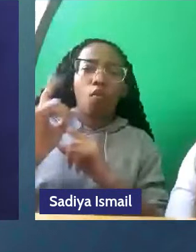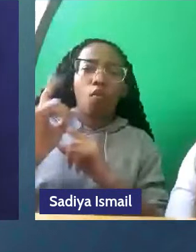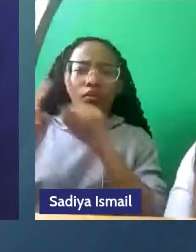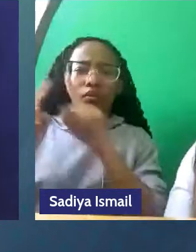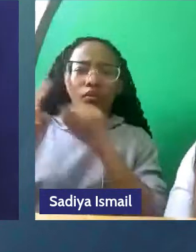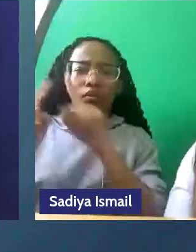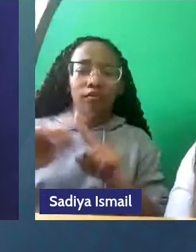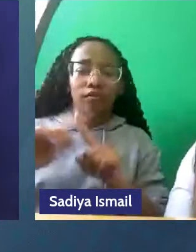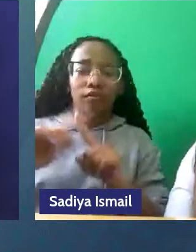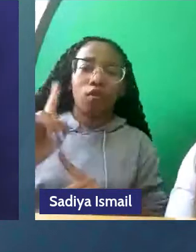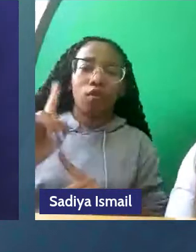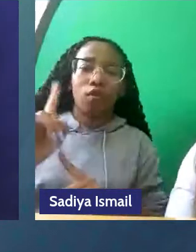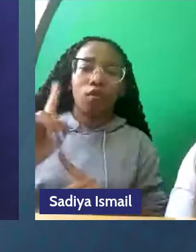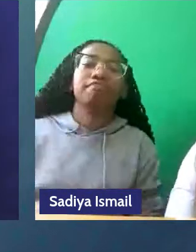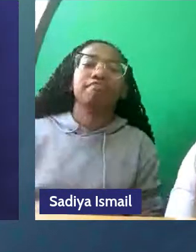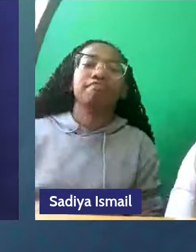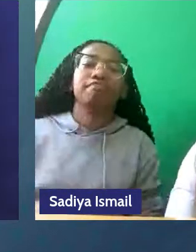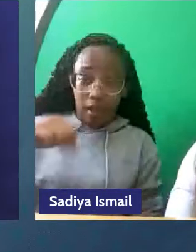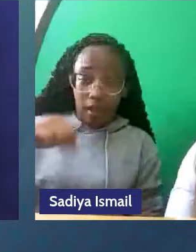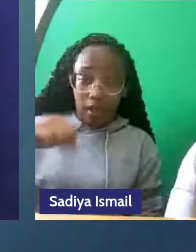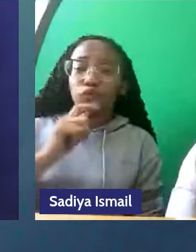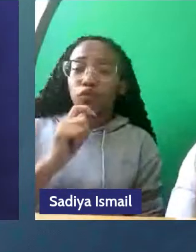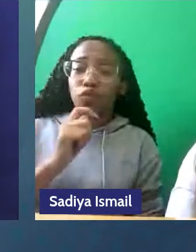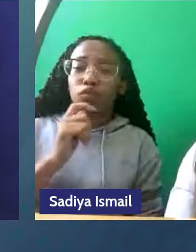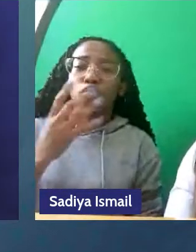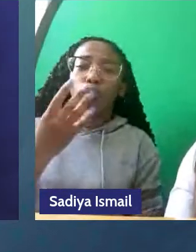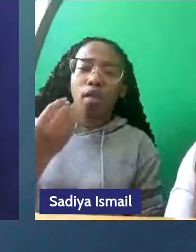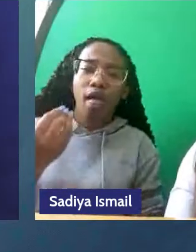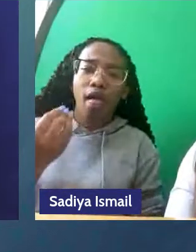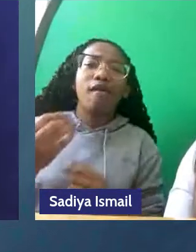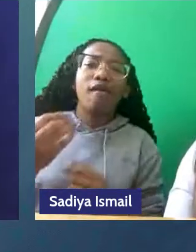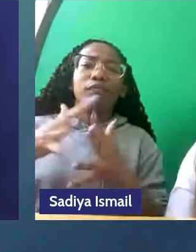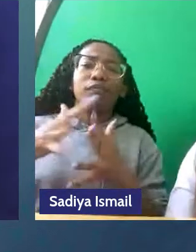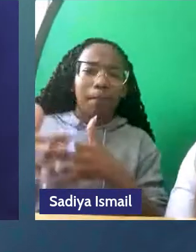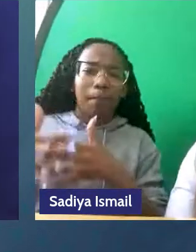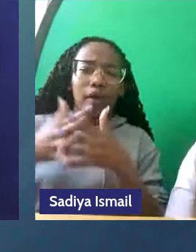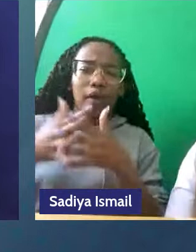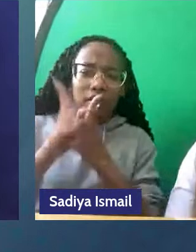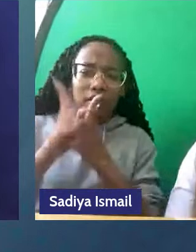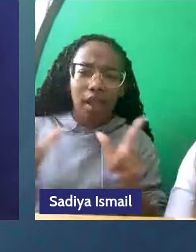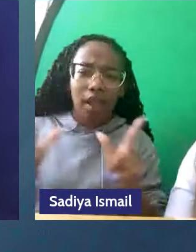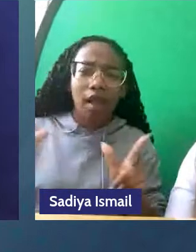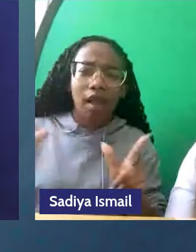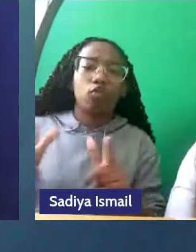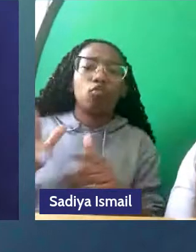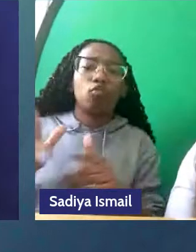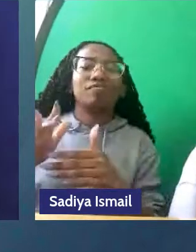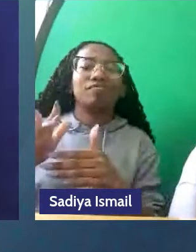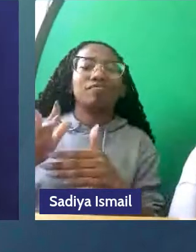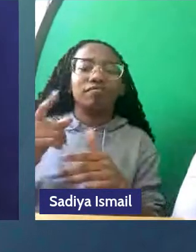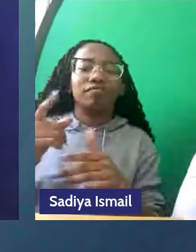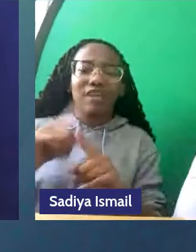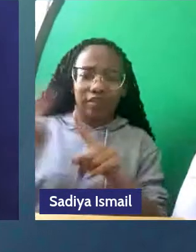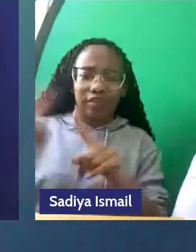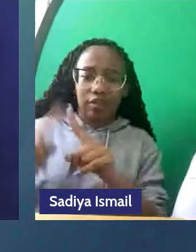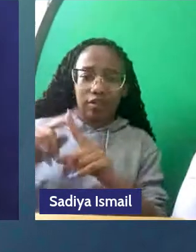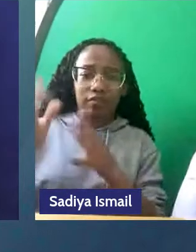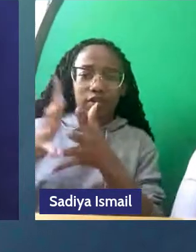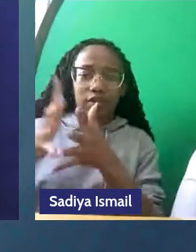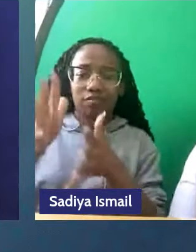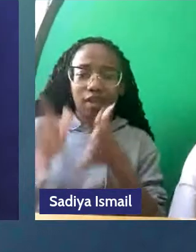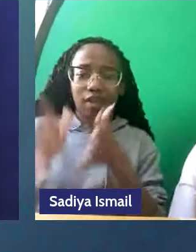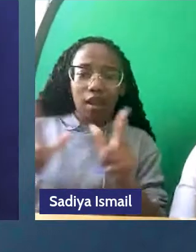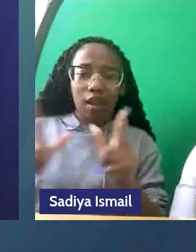Correct. So we have British Sign Language, American Sign Language based on the country. There are